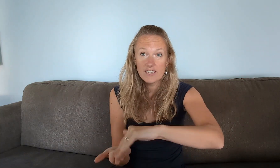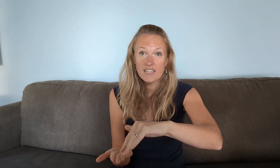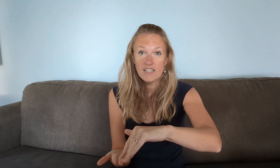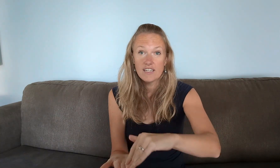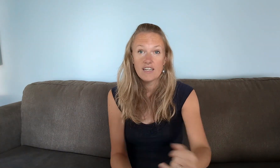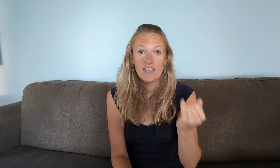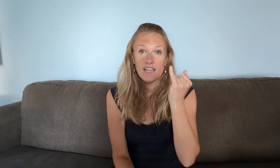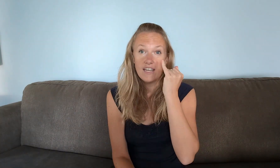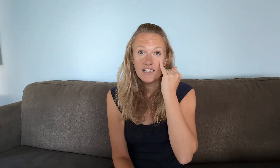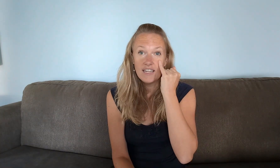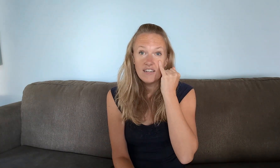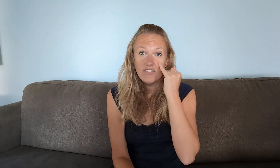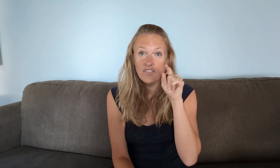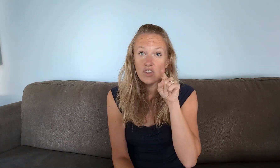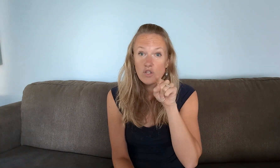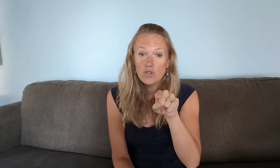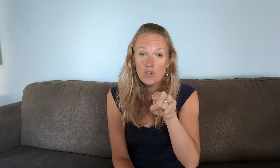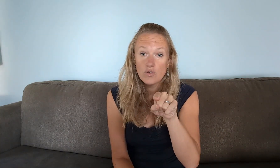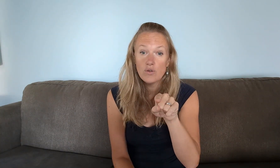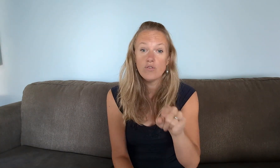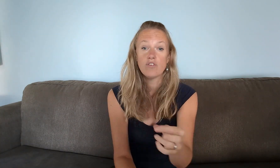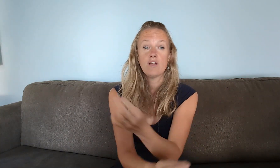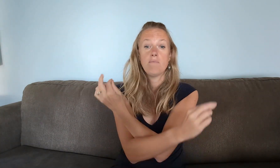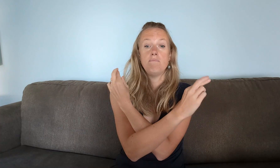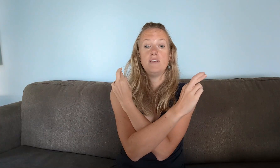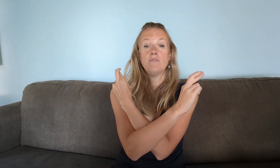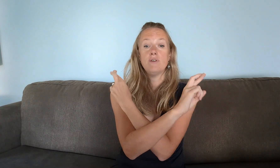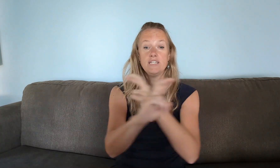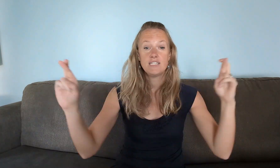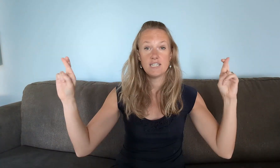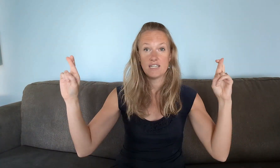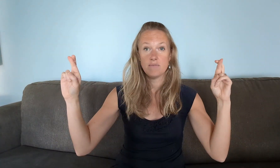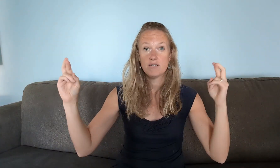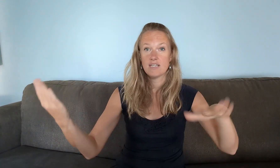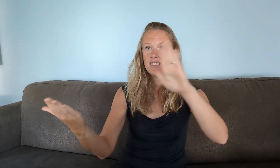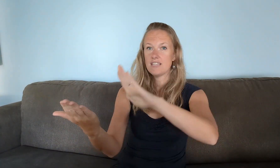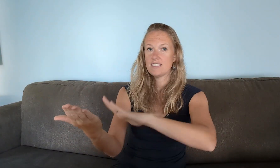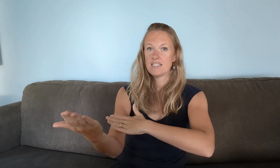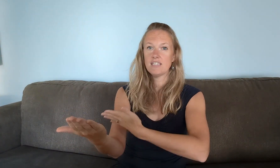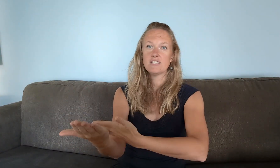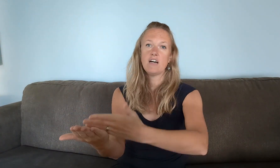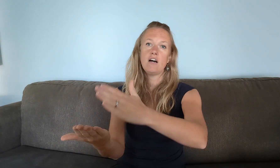forgiven, and if you've been redeemed, then sing a